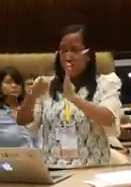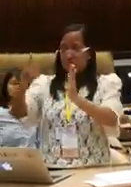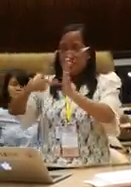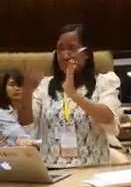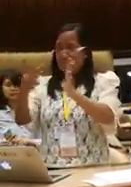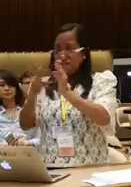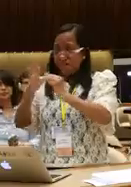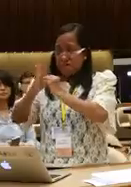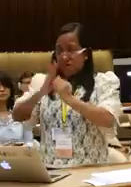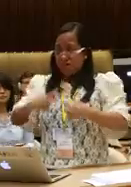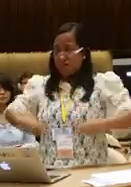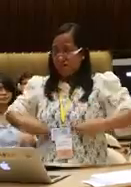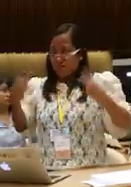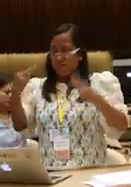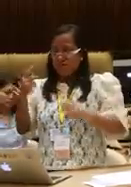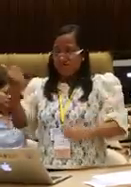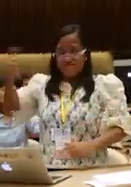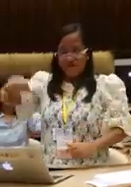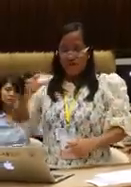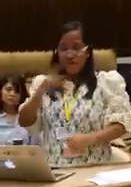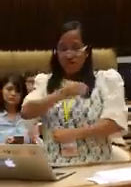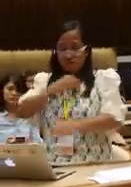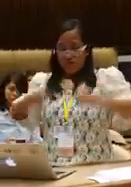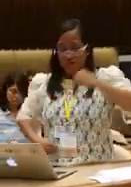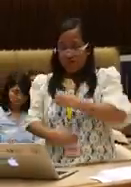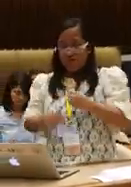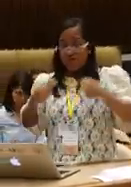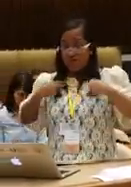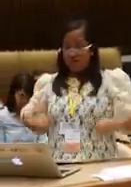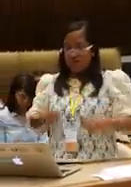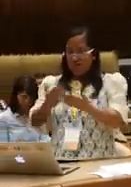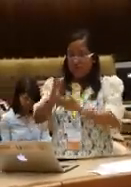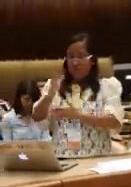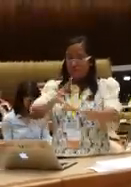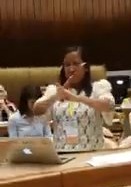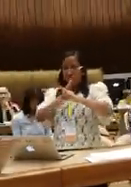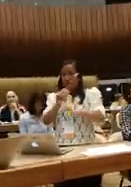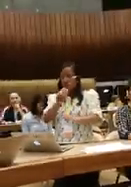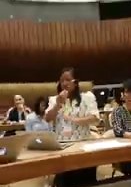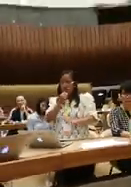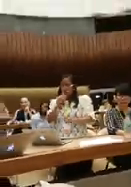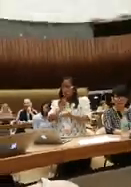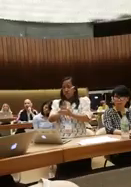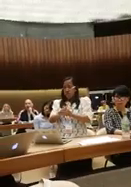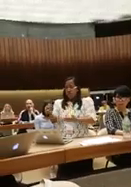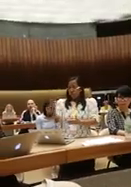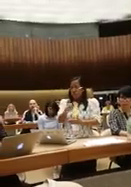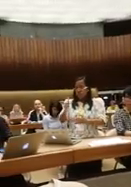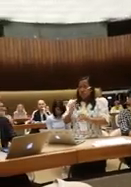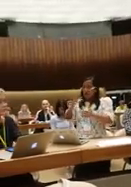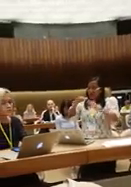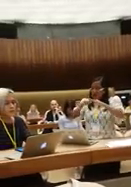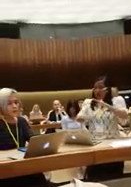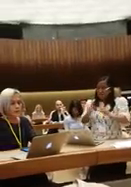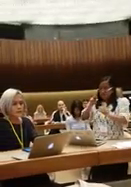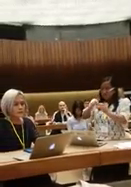discrimination. Marginalized poor women in our 7,000 islands daily grapple with multiple oppression, such as violence to the point of